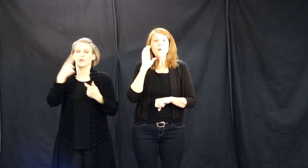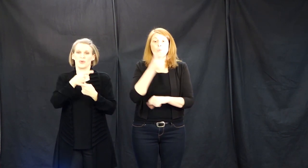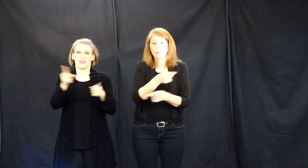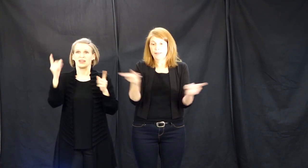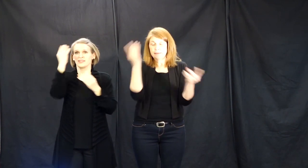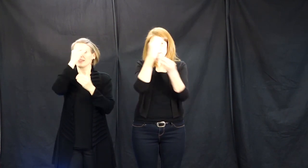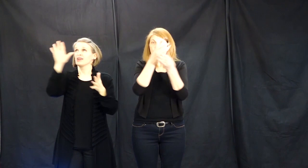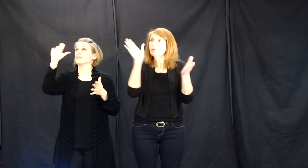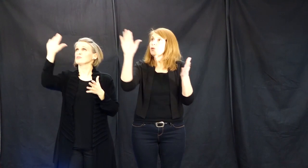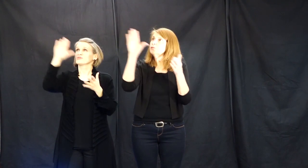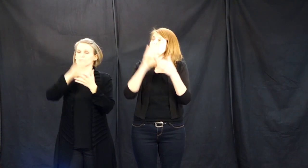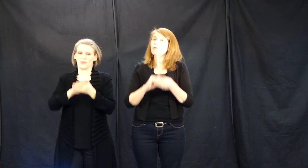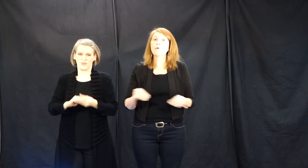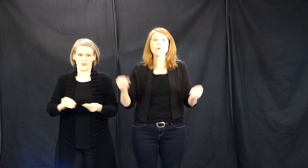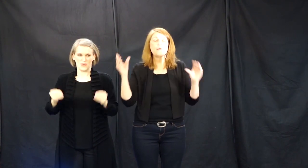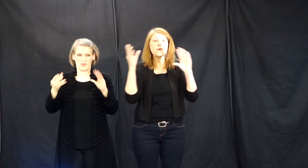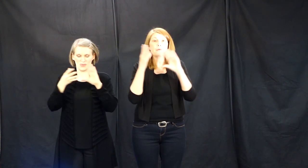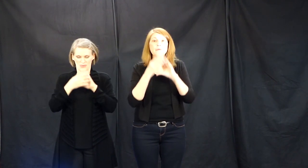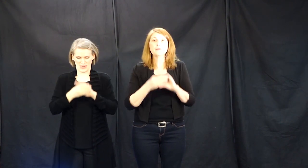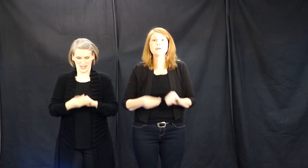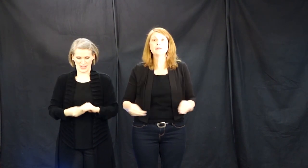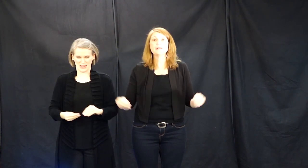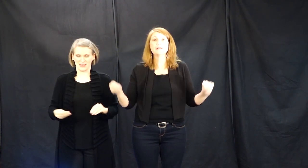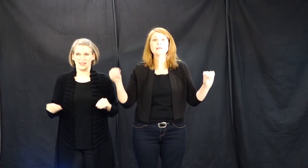Will they tell your story?